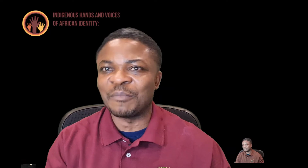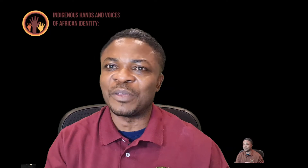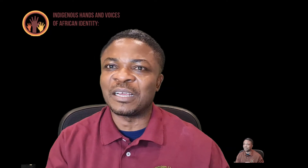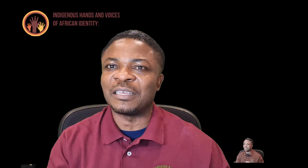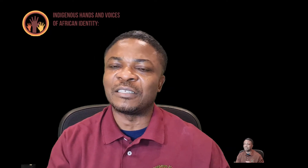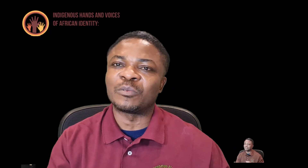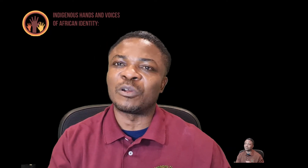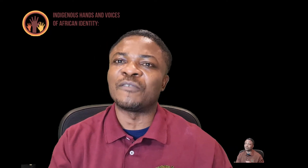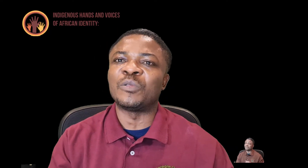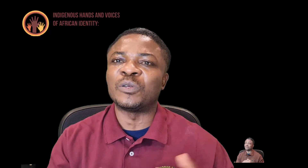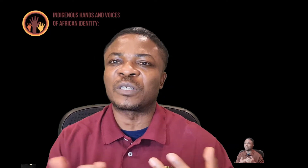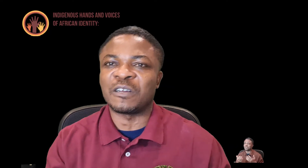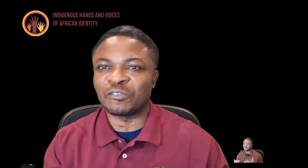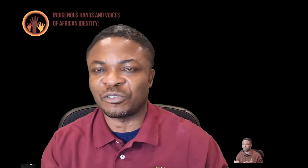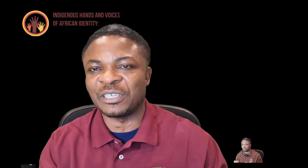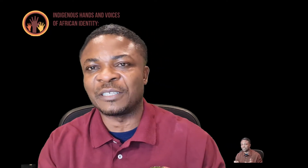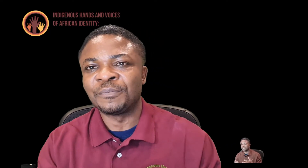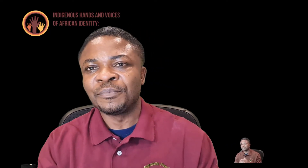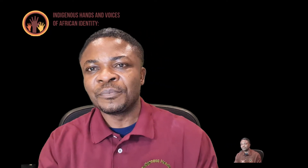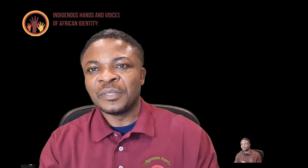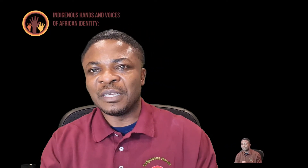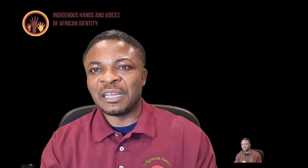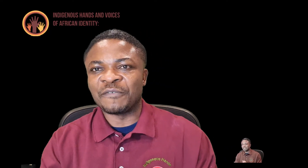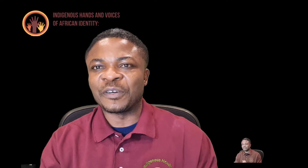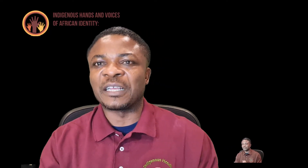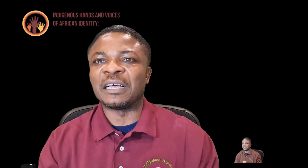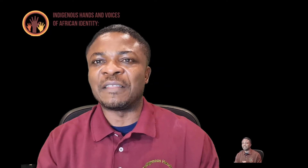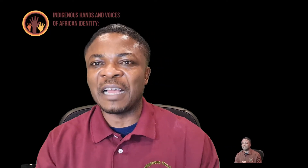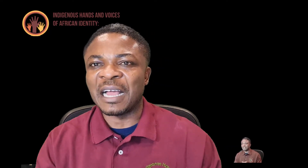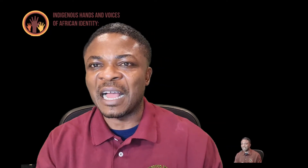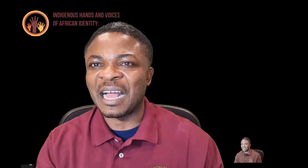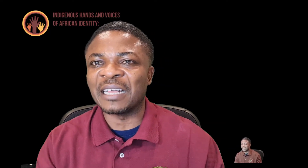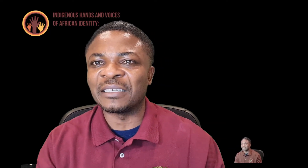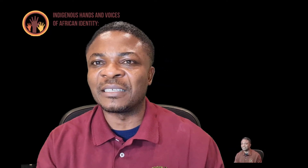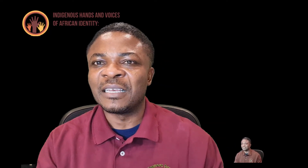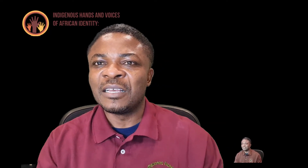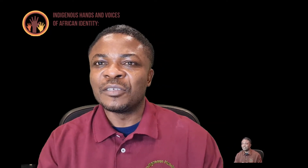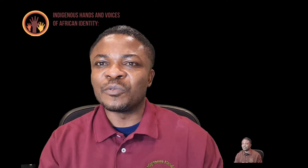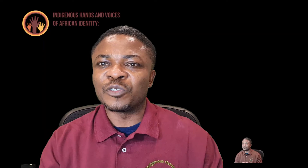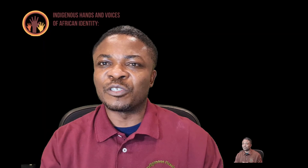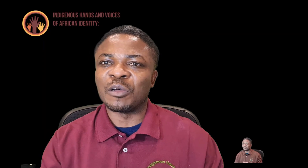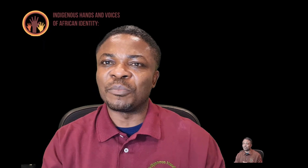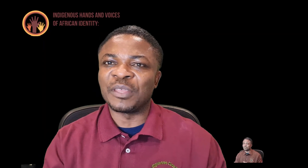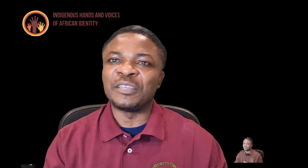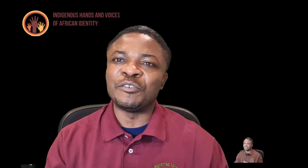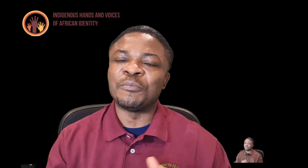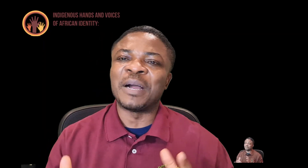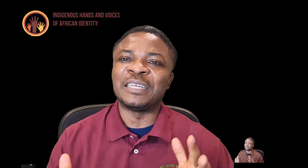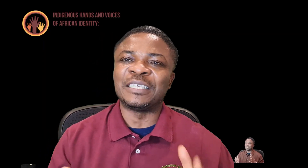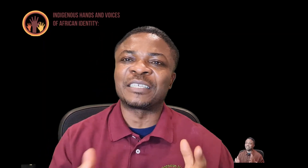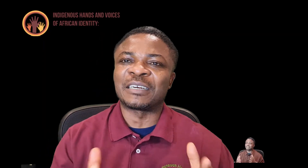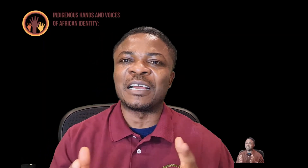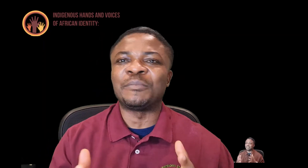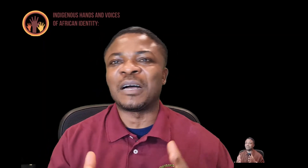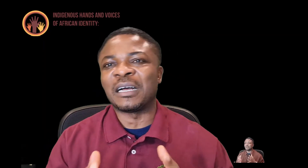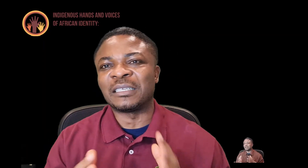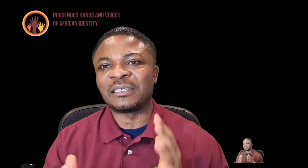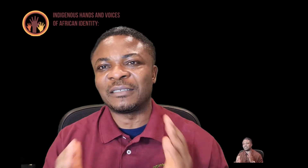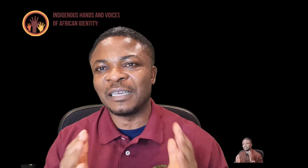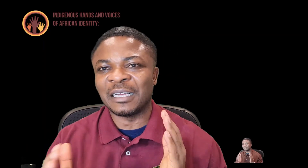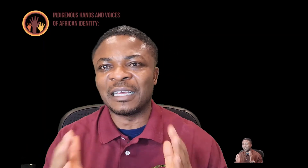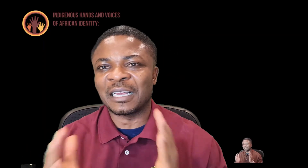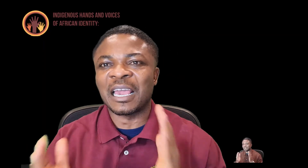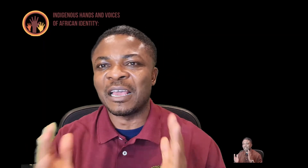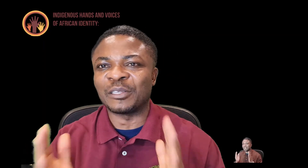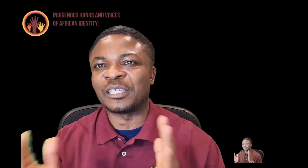that Zambia is one of those countries in Africa that has something you might describe